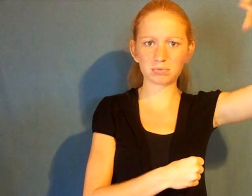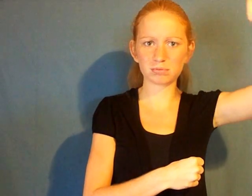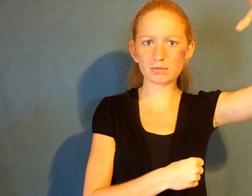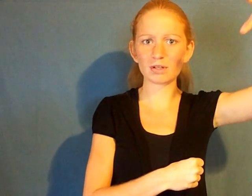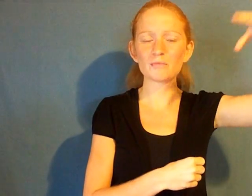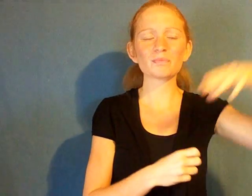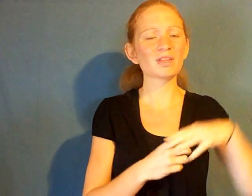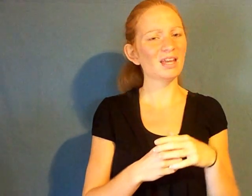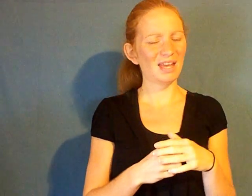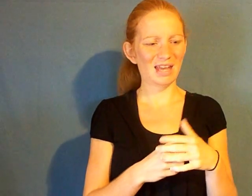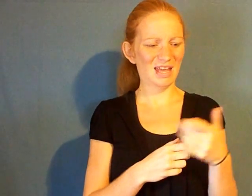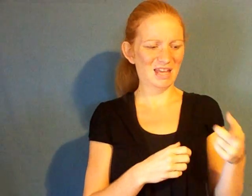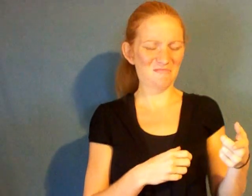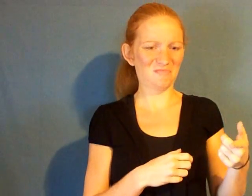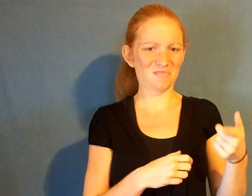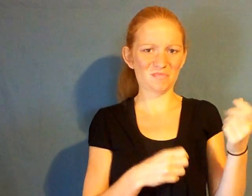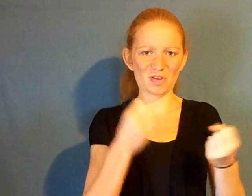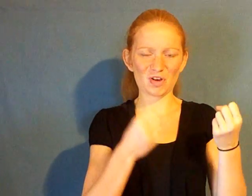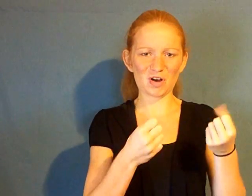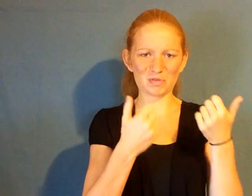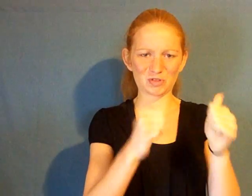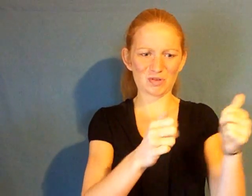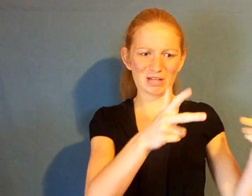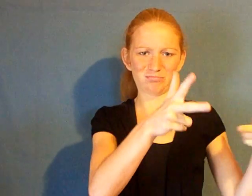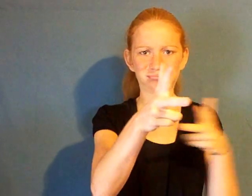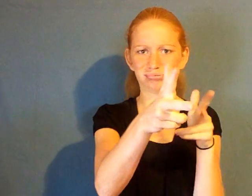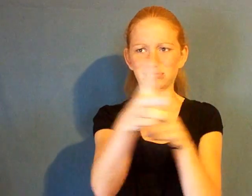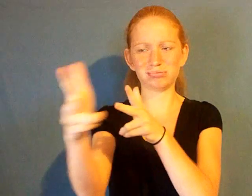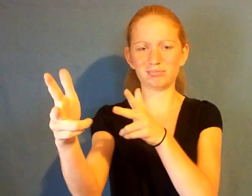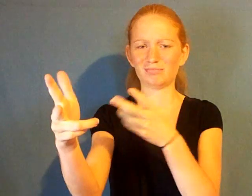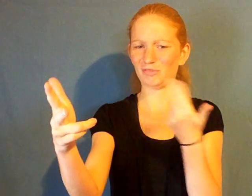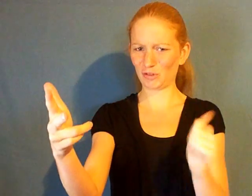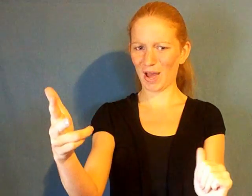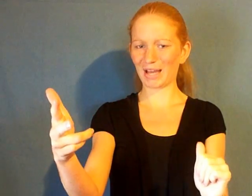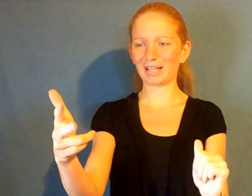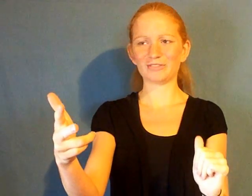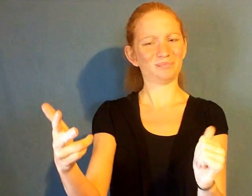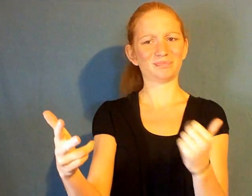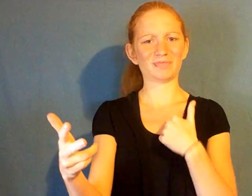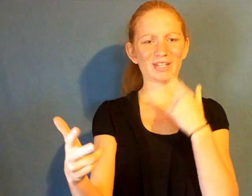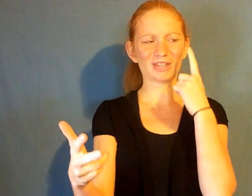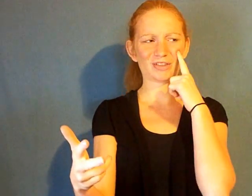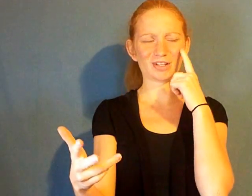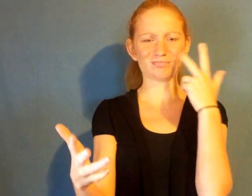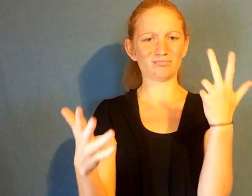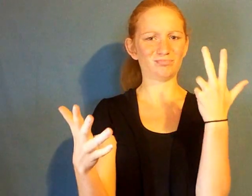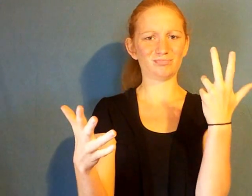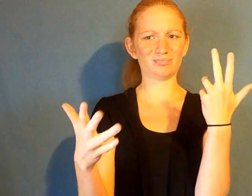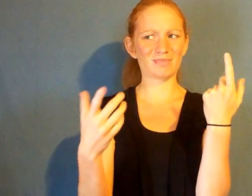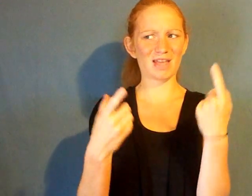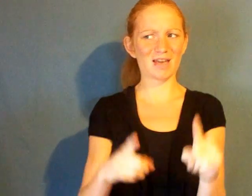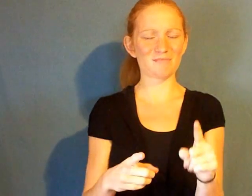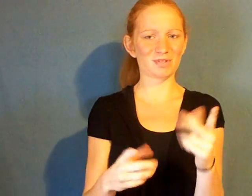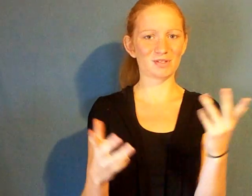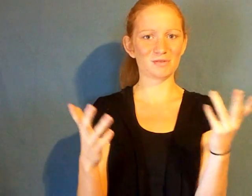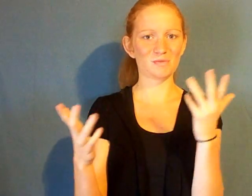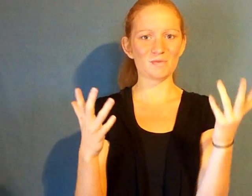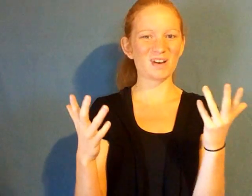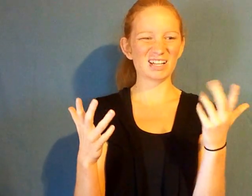him over. And he was like, what, is this kind of an operation of some kind? And he couldn't figure out what was going